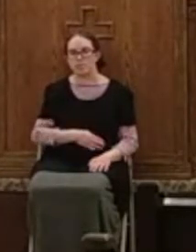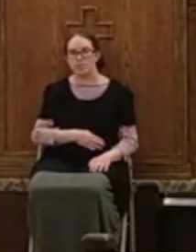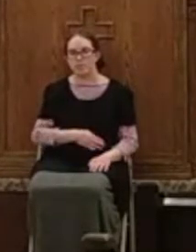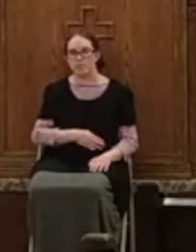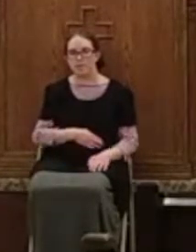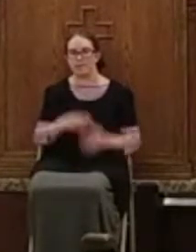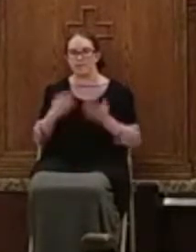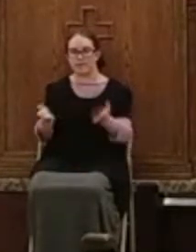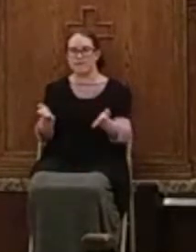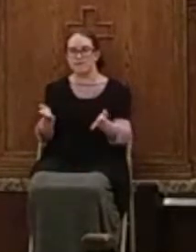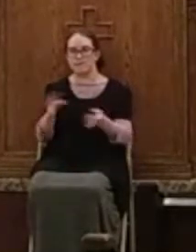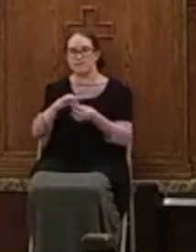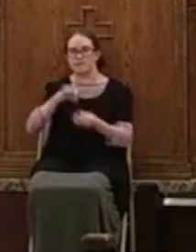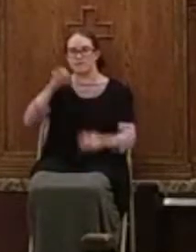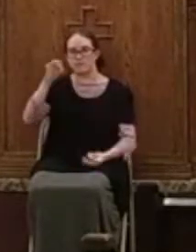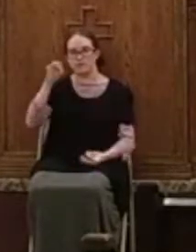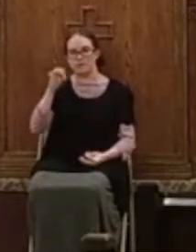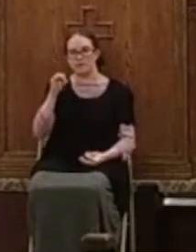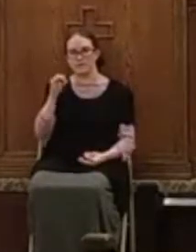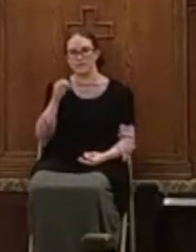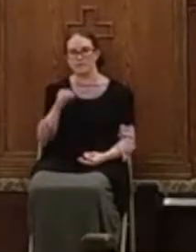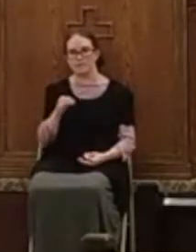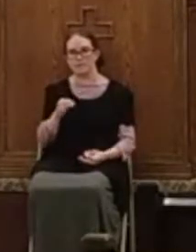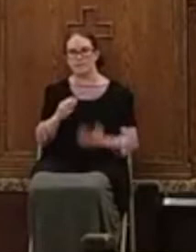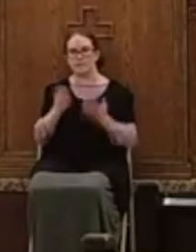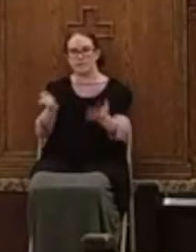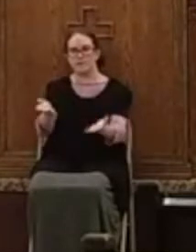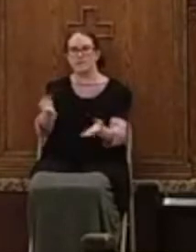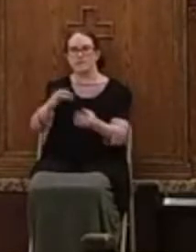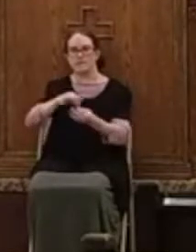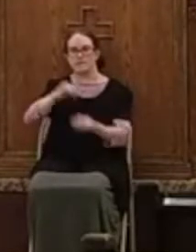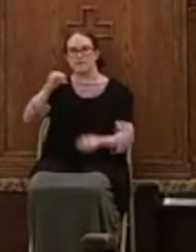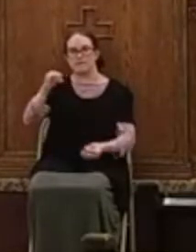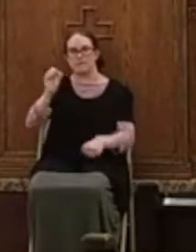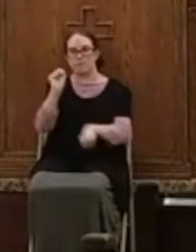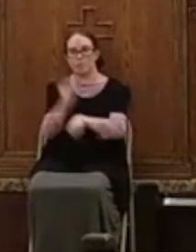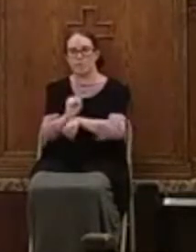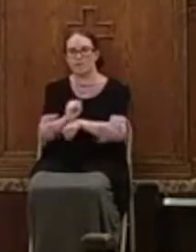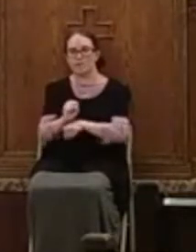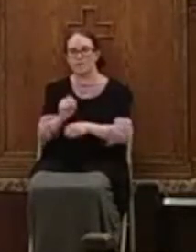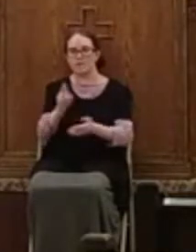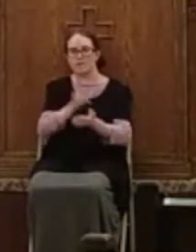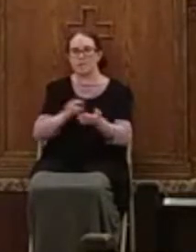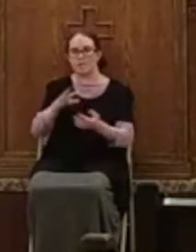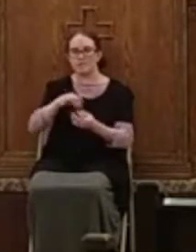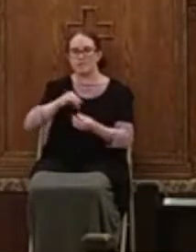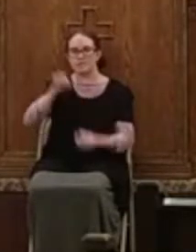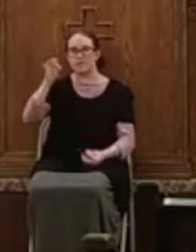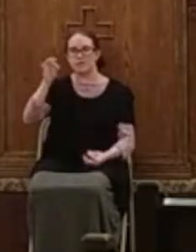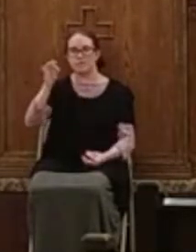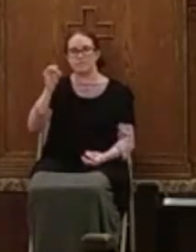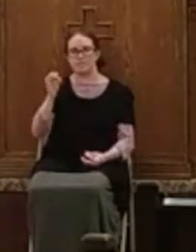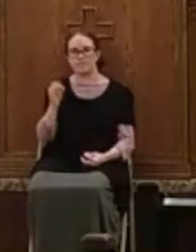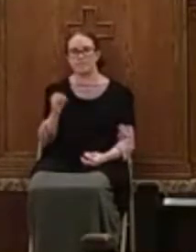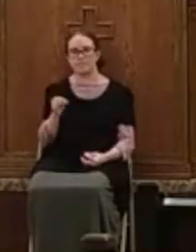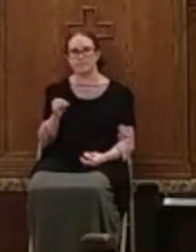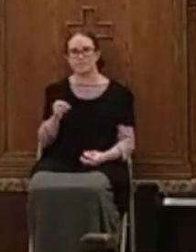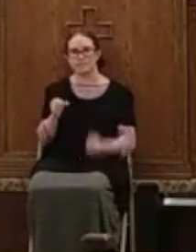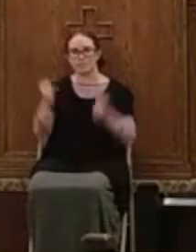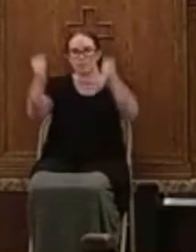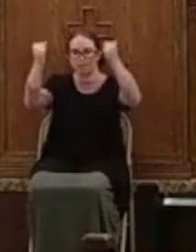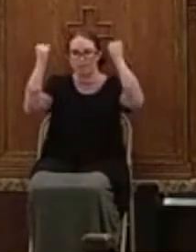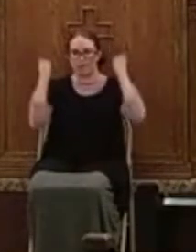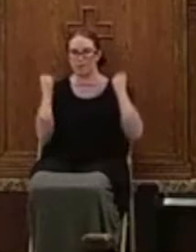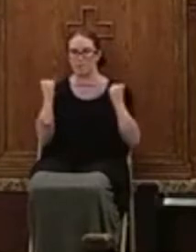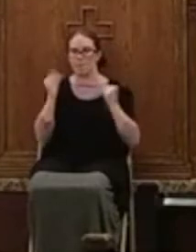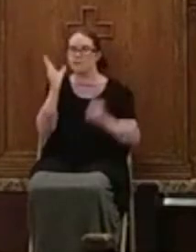The gifts of the Spirit. The gifts of the Spirit. The operation of the Holy Ghost. It's so powerful,